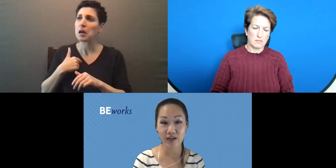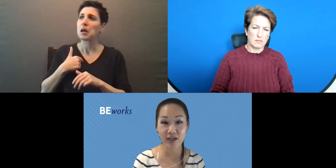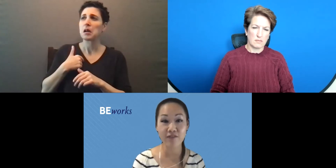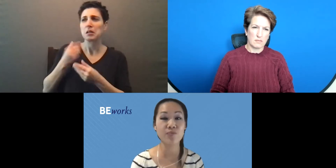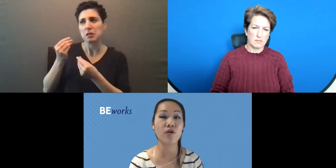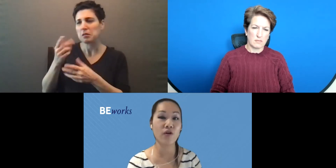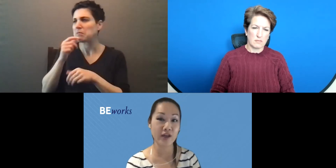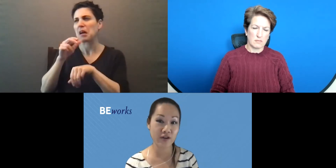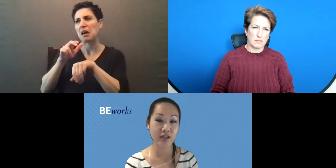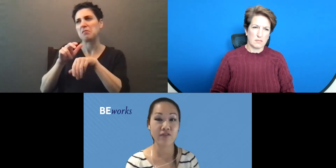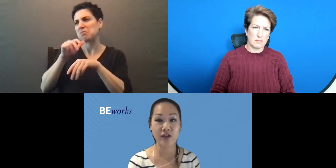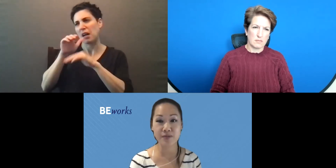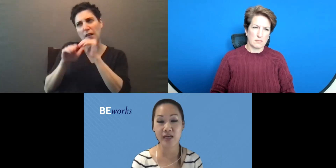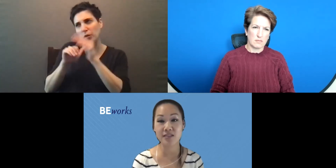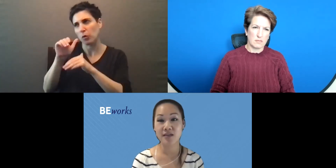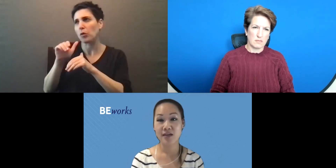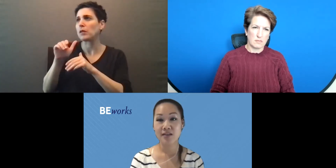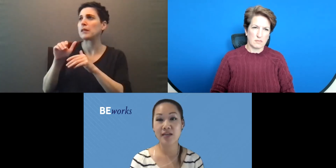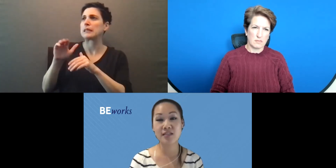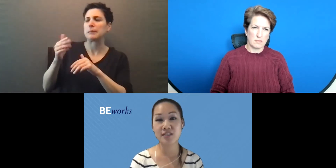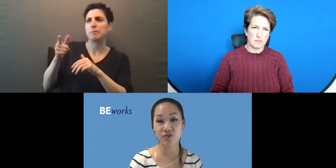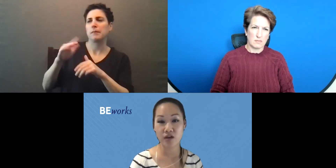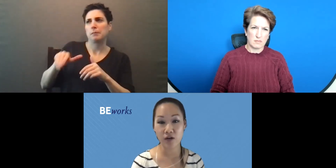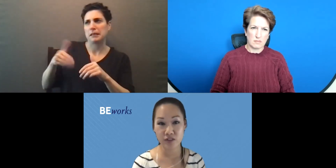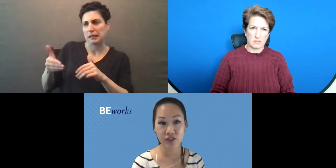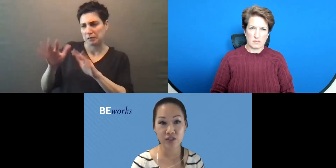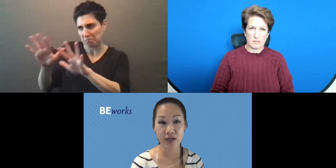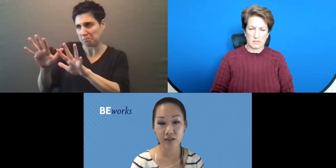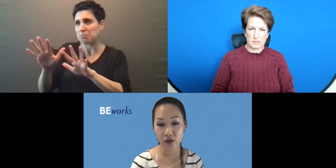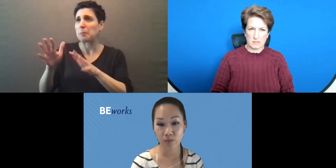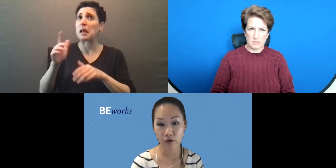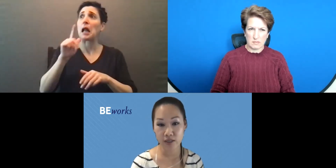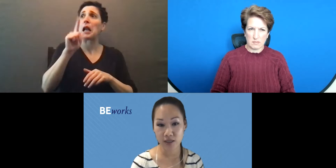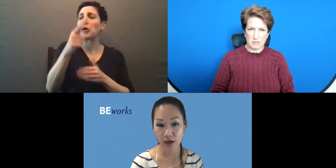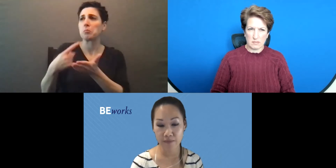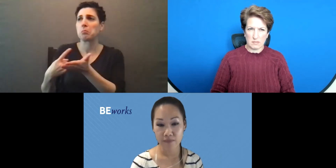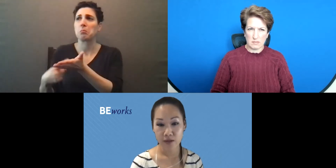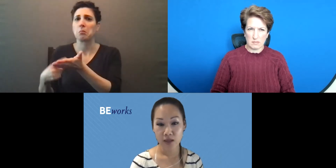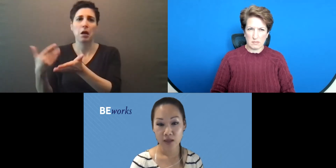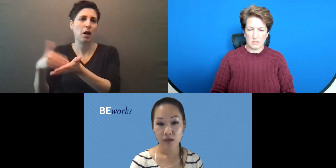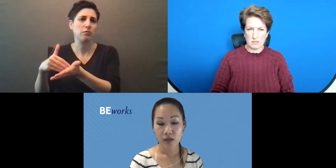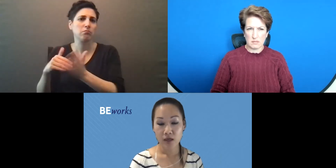bit uncomfortable, or that you're getting very upset. Let's continue the conversation at a later point in time.